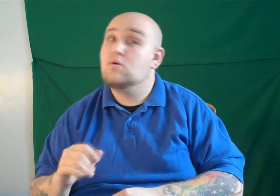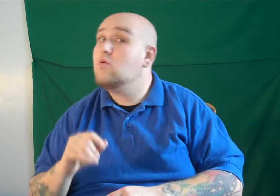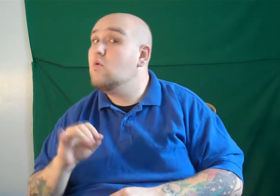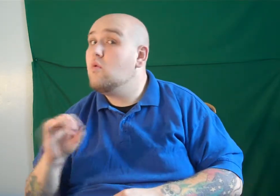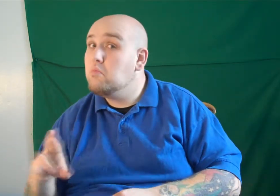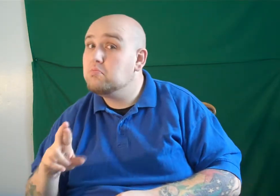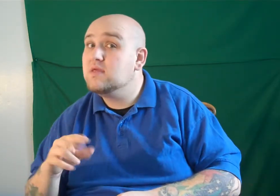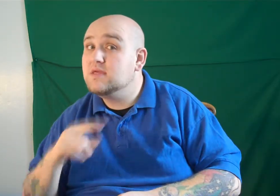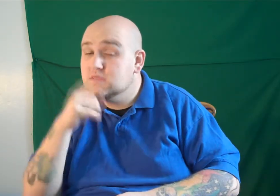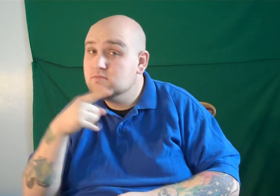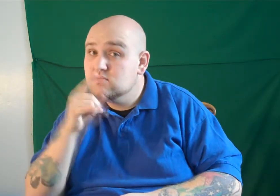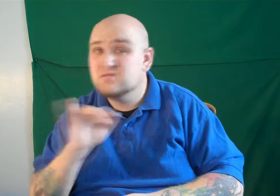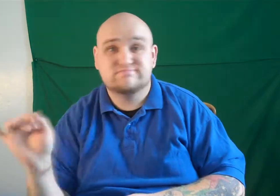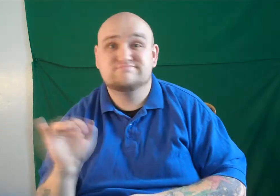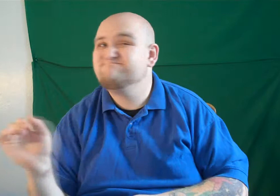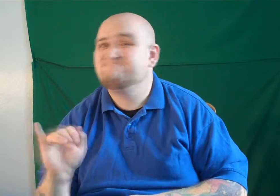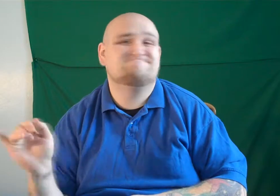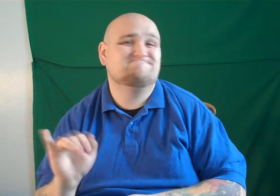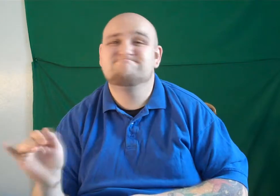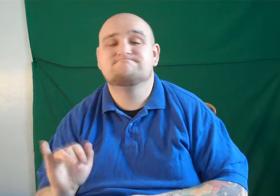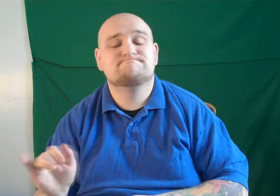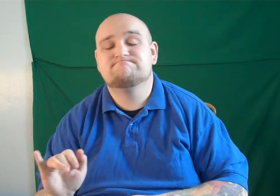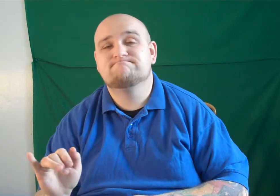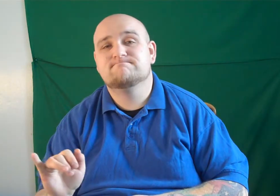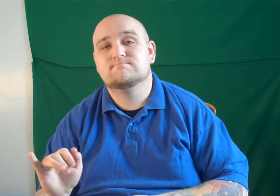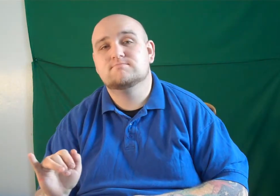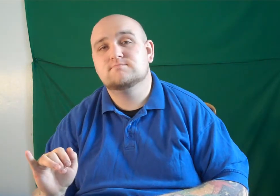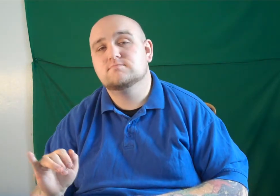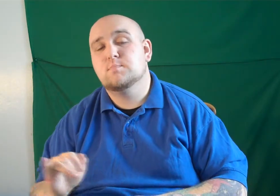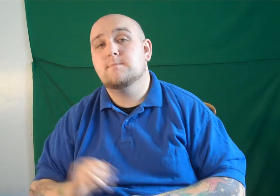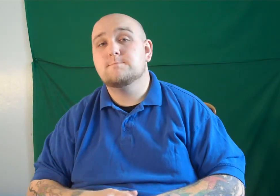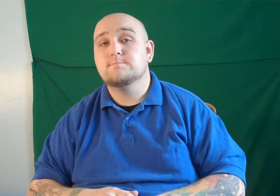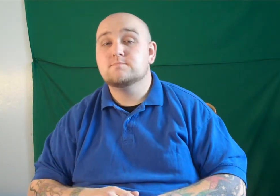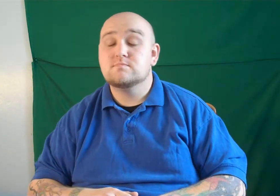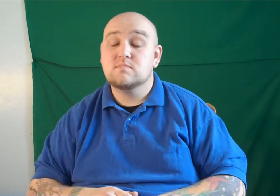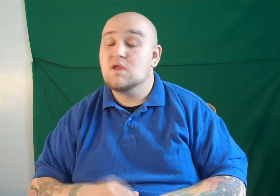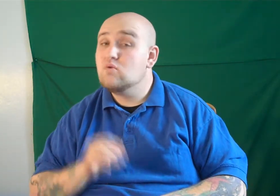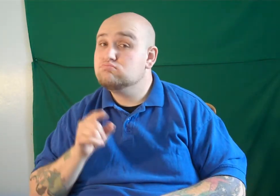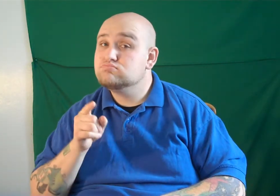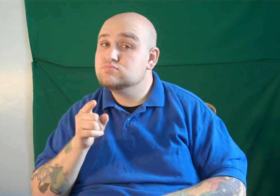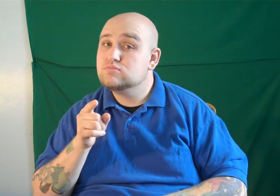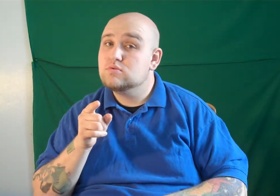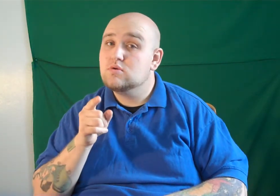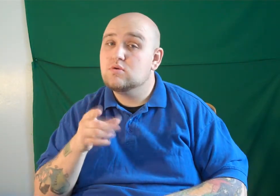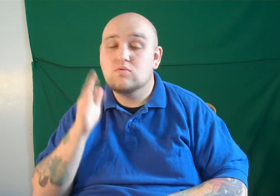clients, because they are your consumers as well. You will likely be interpreting for people who are not like